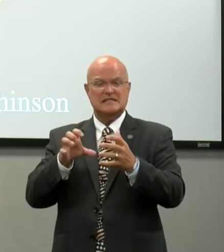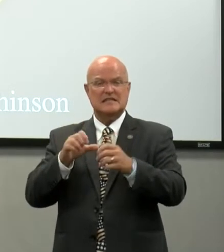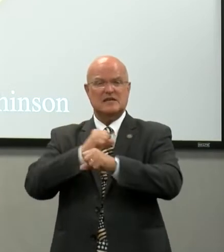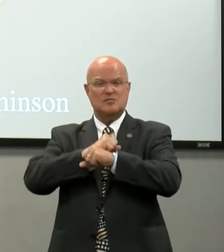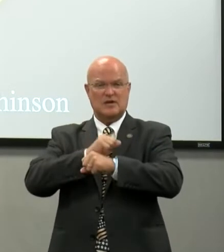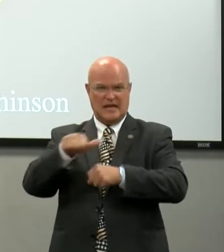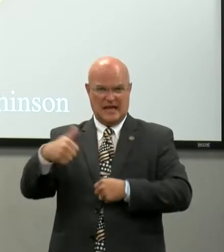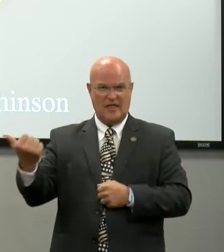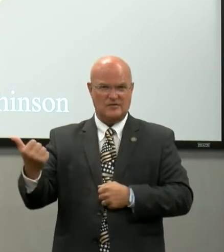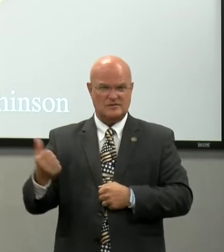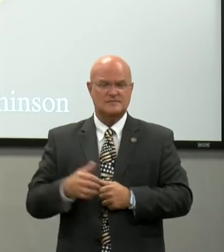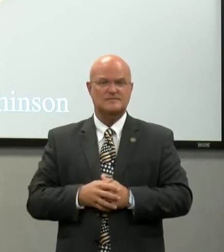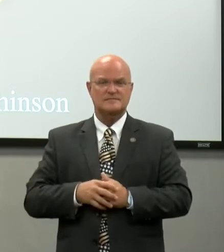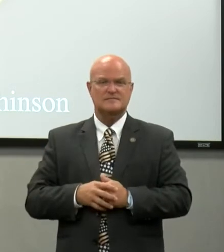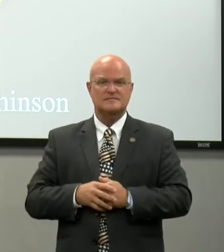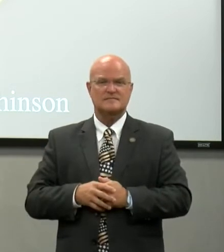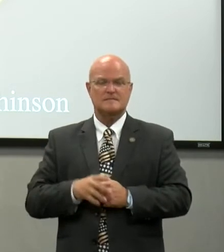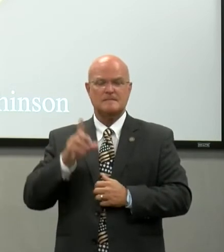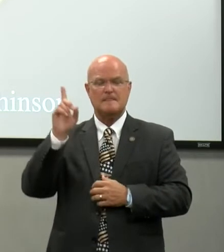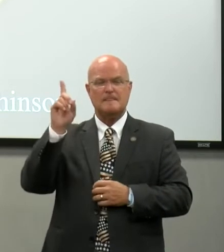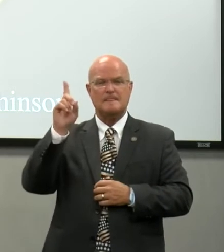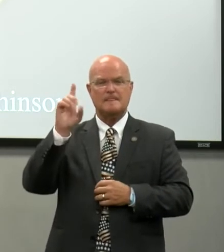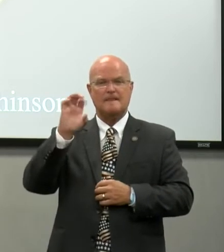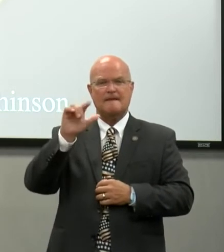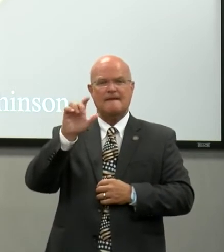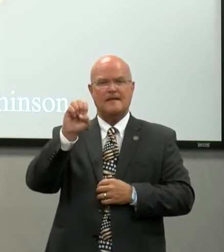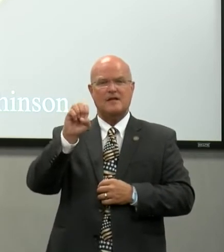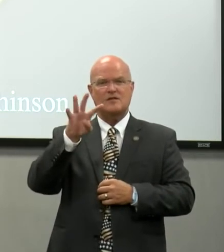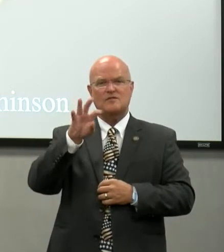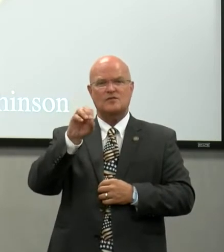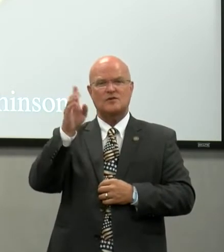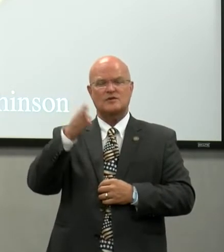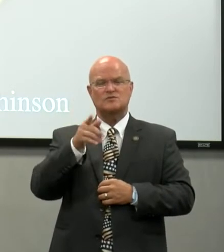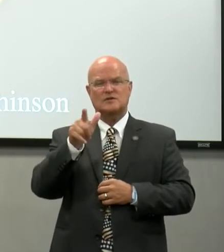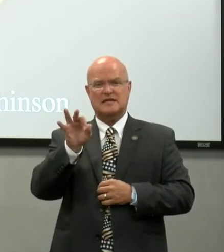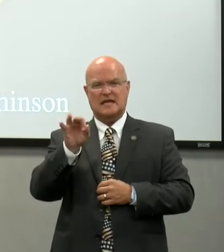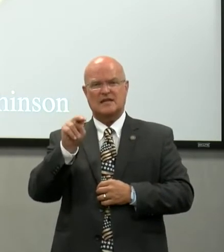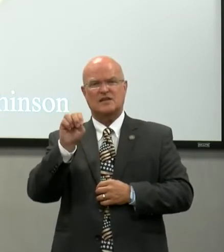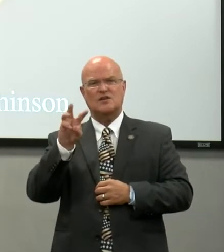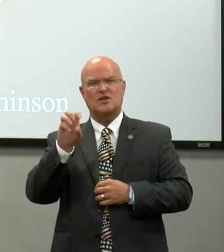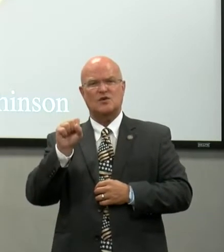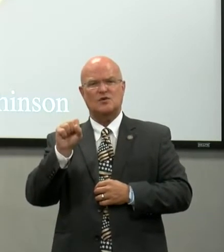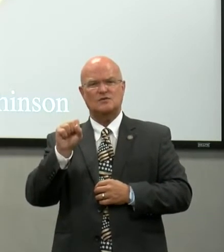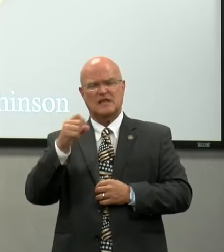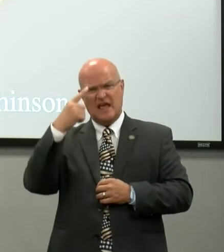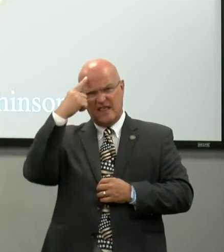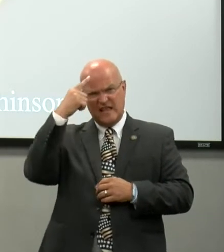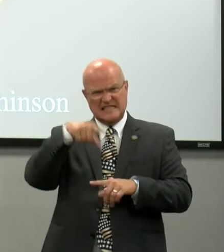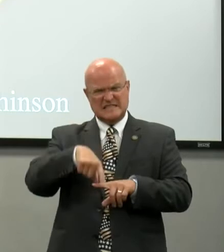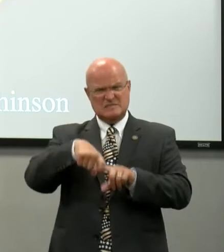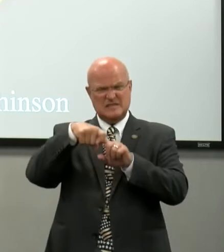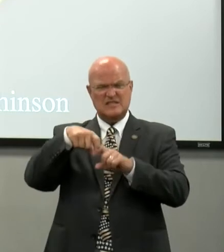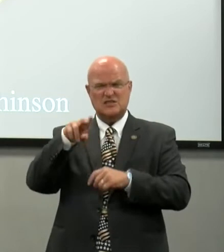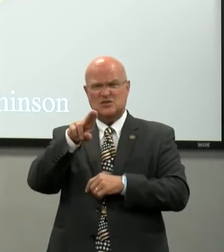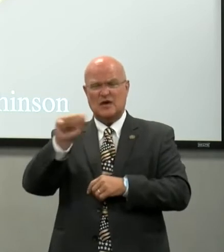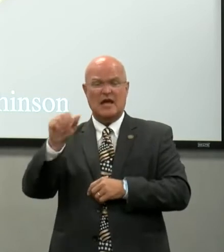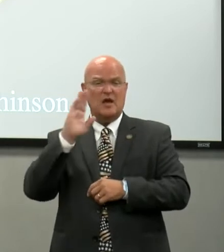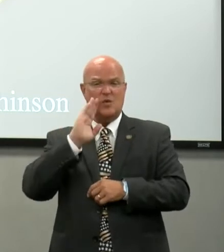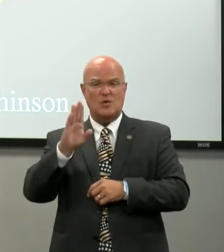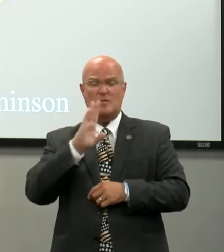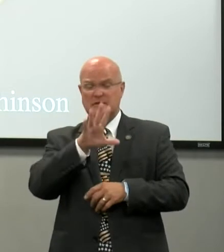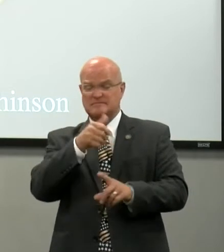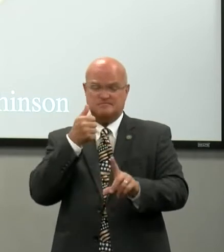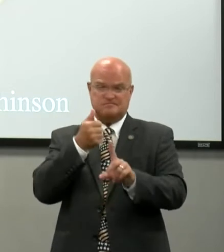that. Governor, this is Cole with 4029 News. Do you think the suspension of events at the U of A is going to play